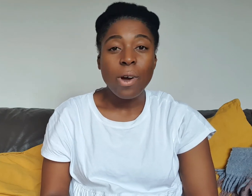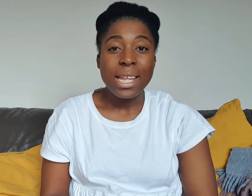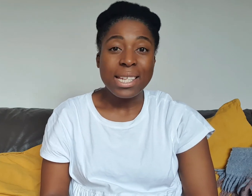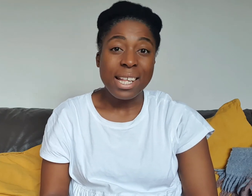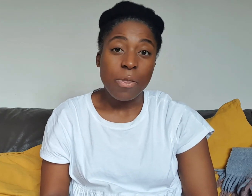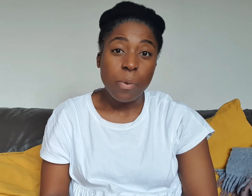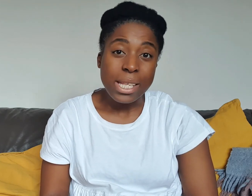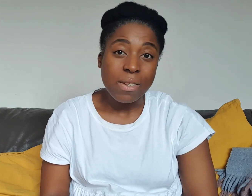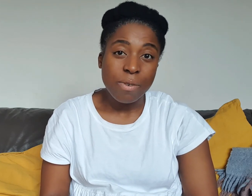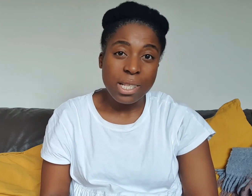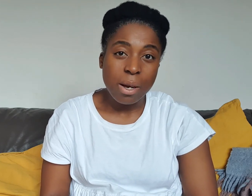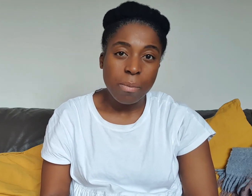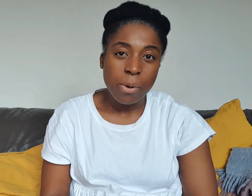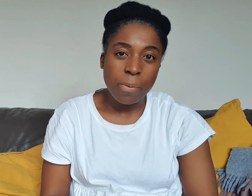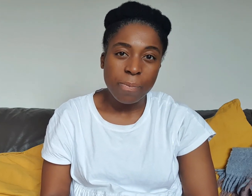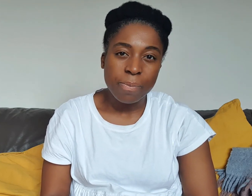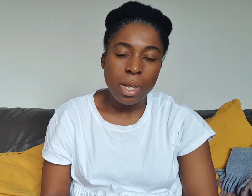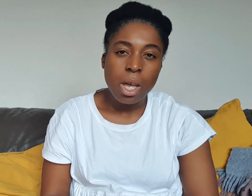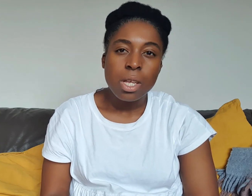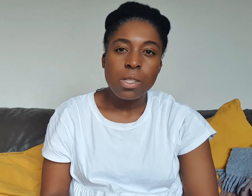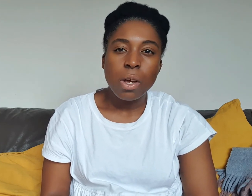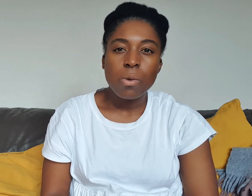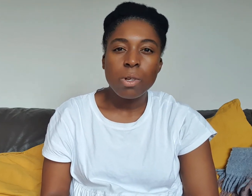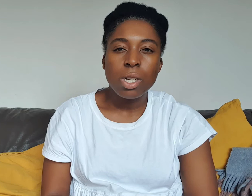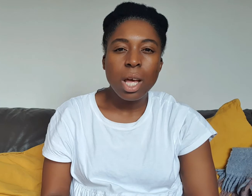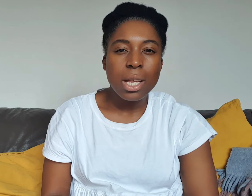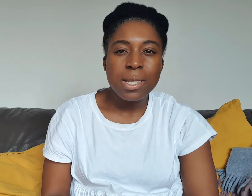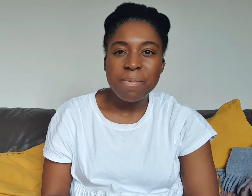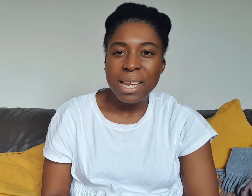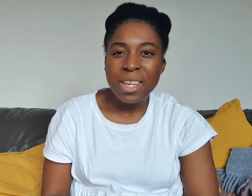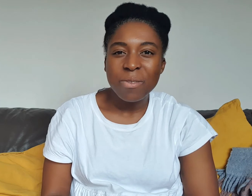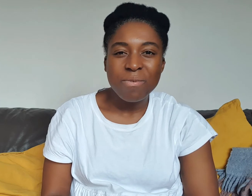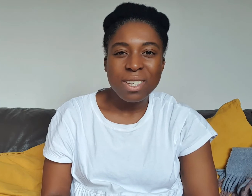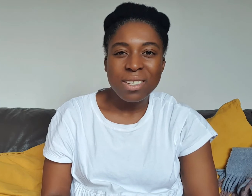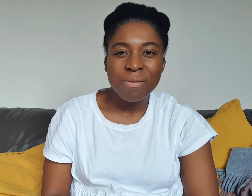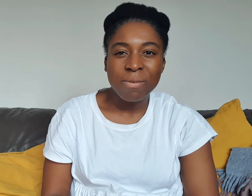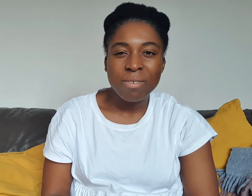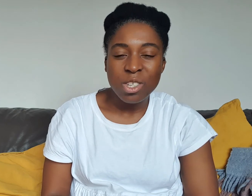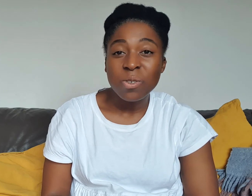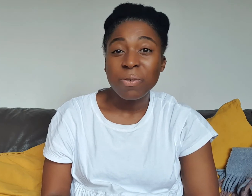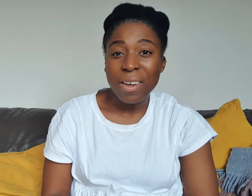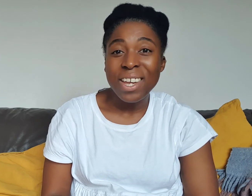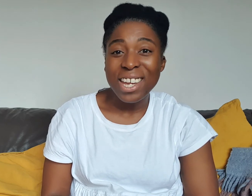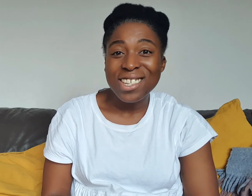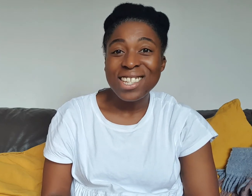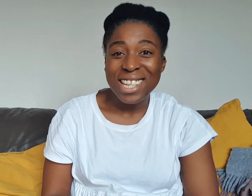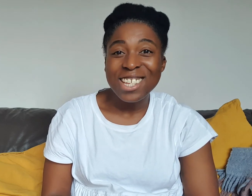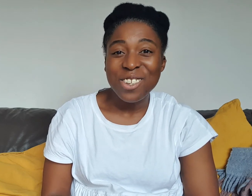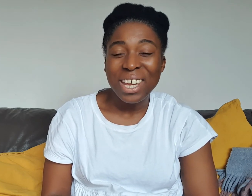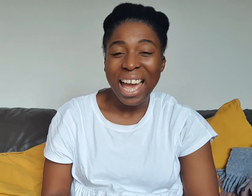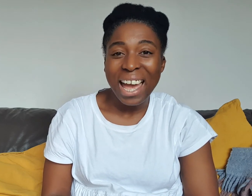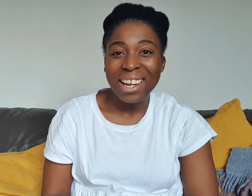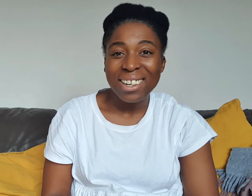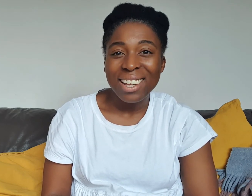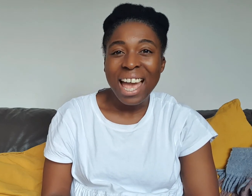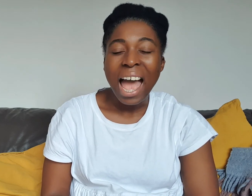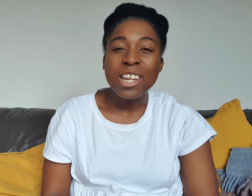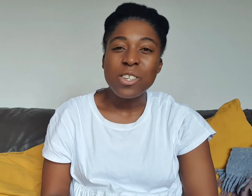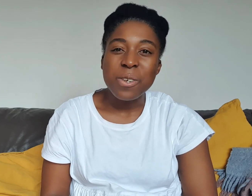the Southwest, for example. So learn as many of the regional variations as you can, and use